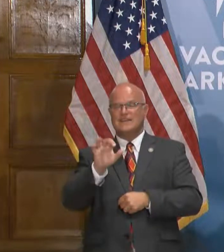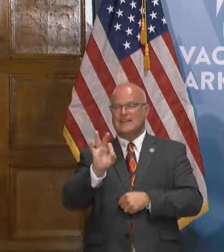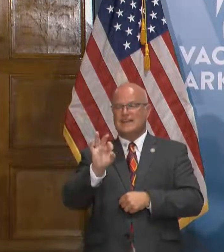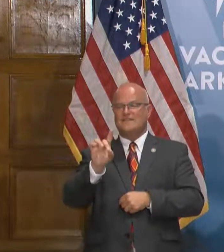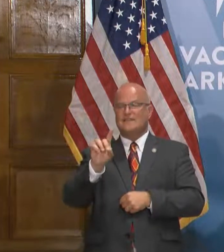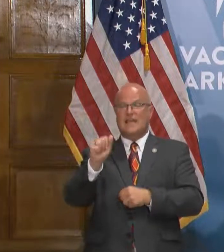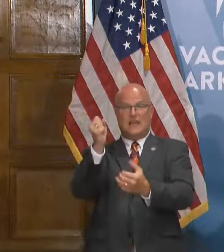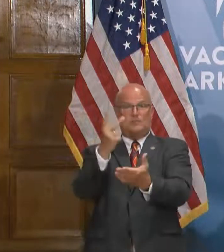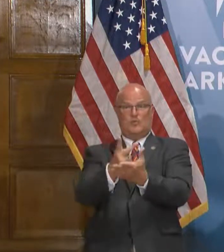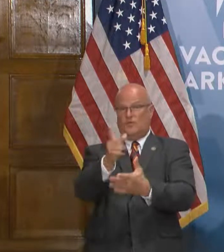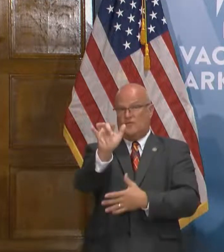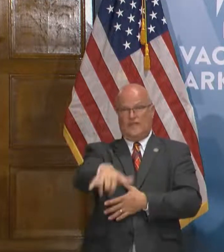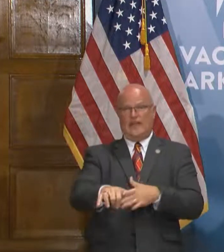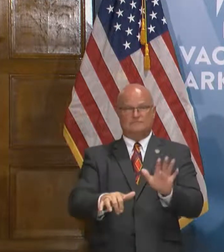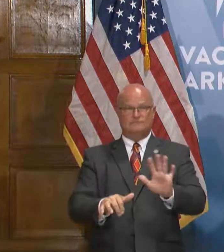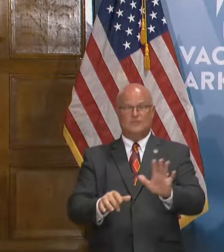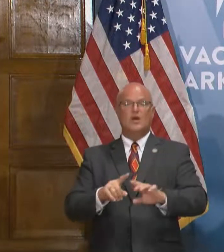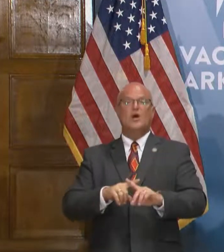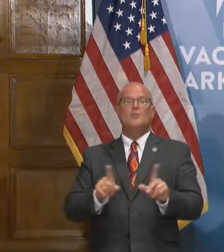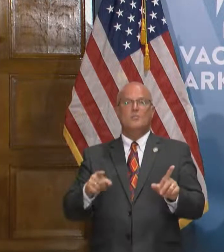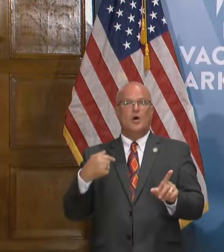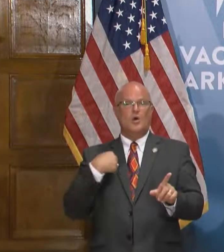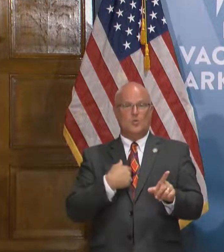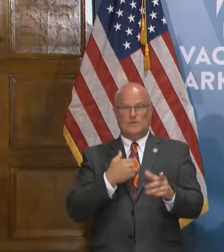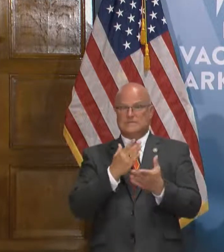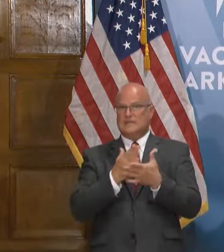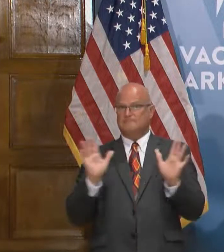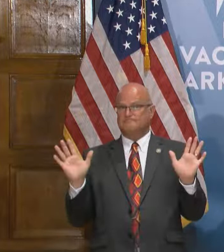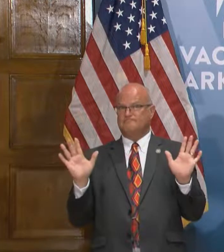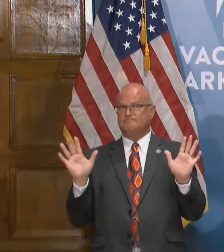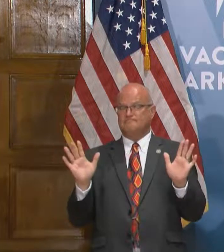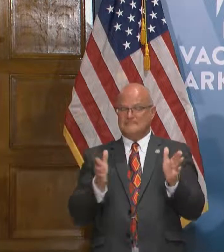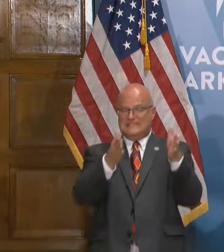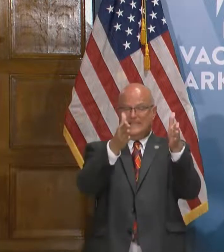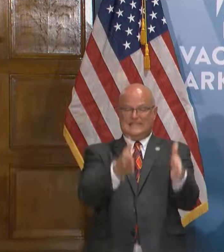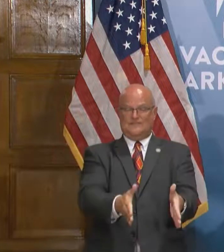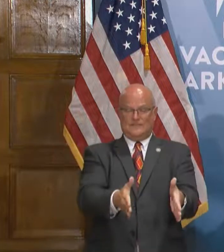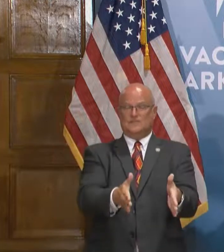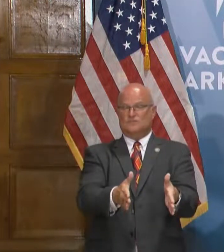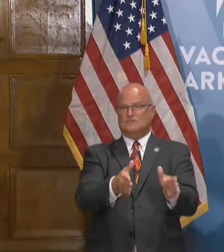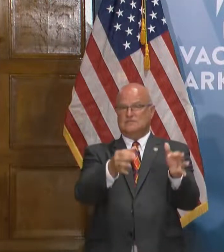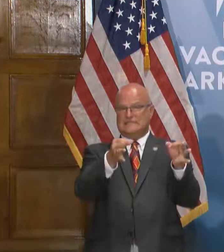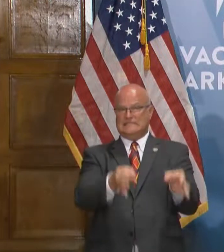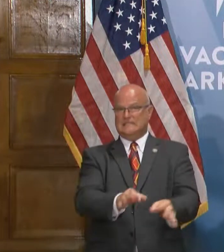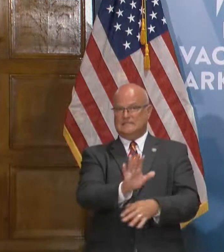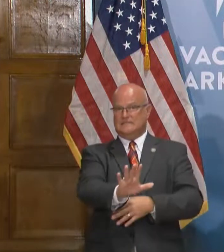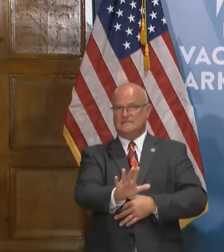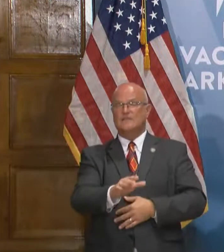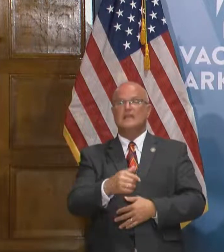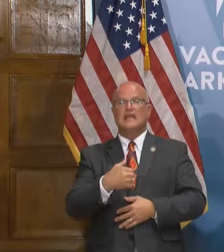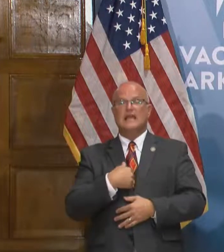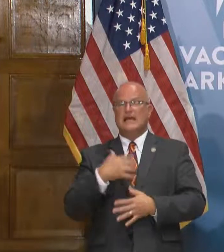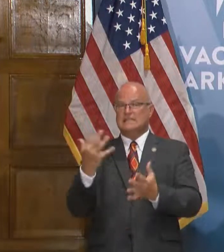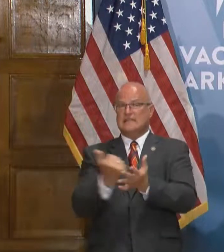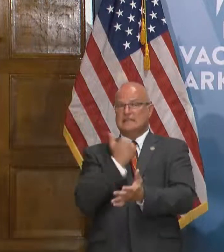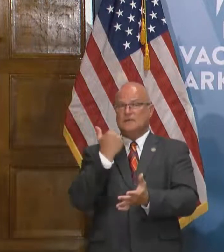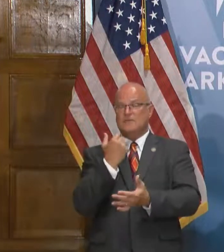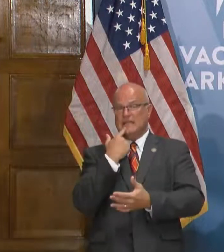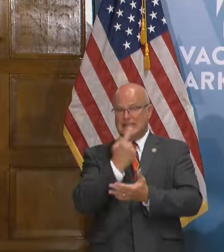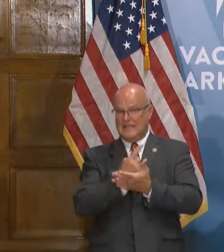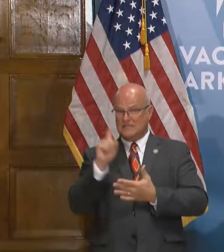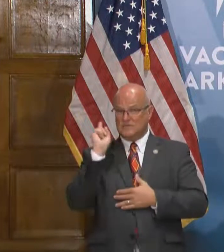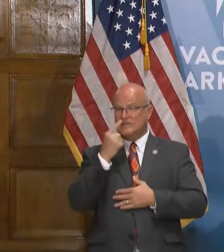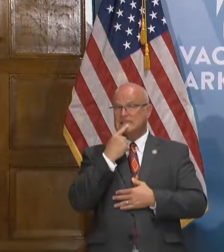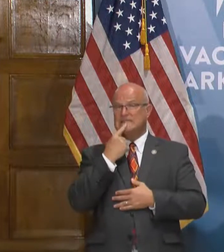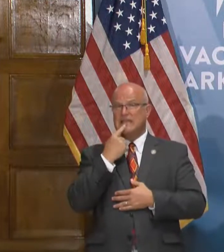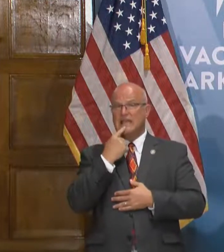for that, but we stop at that because that is an individual practice decision. And I'll take this opportunity, as I did last week,